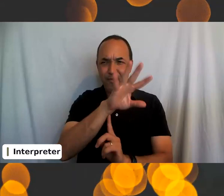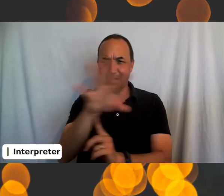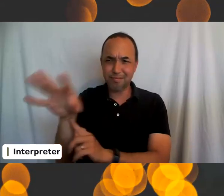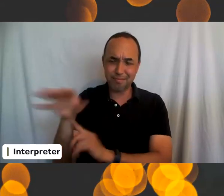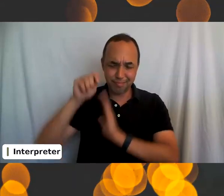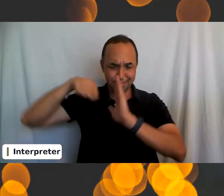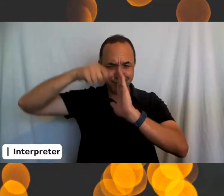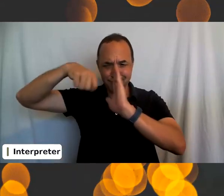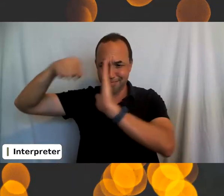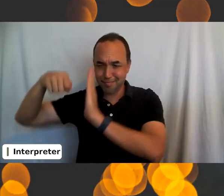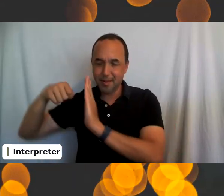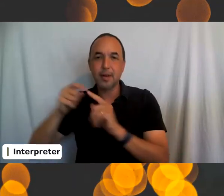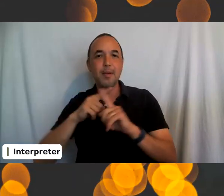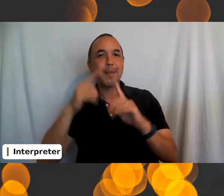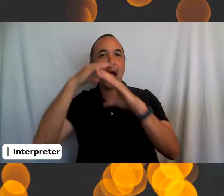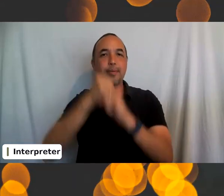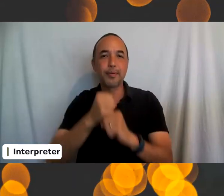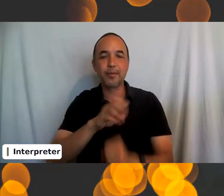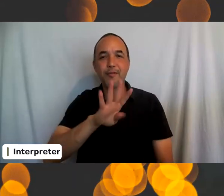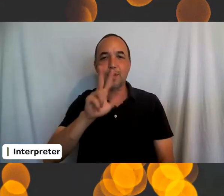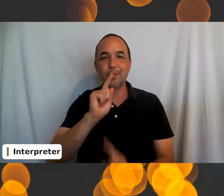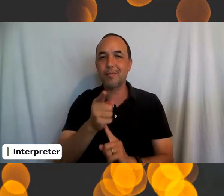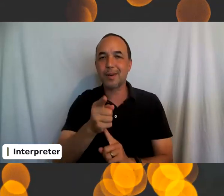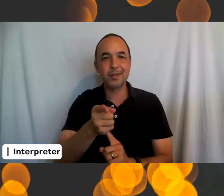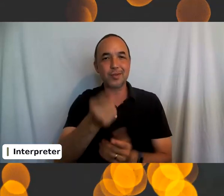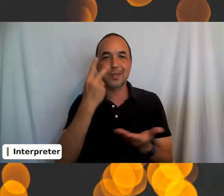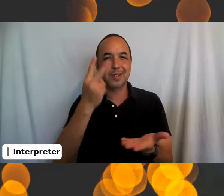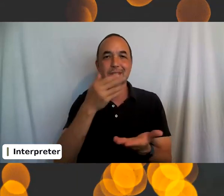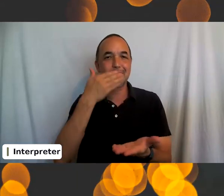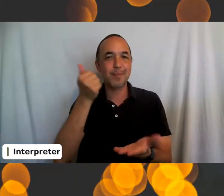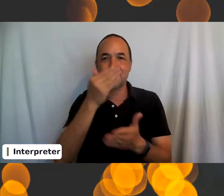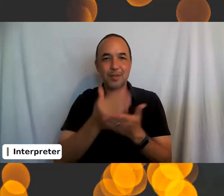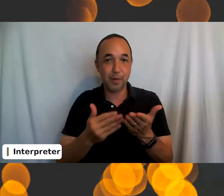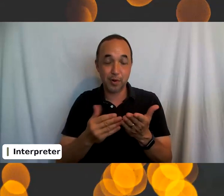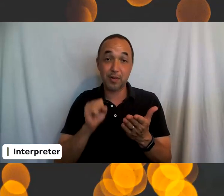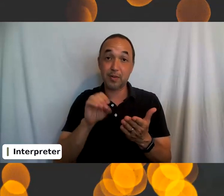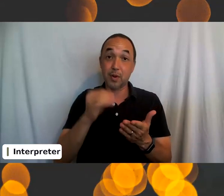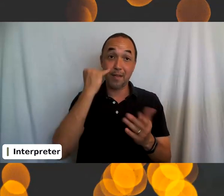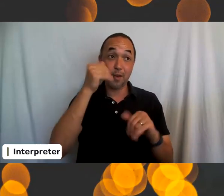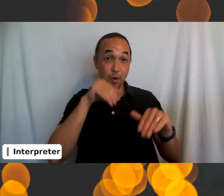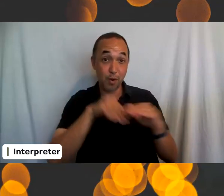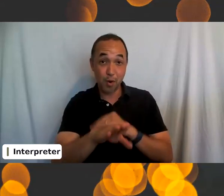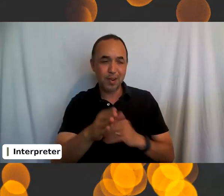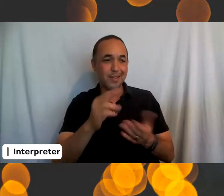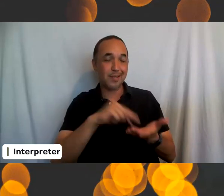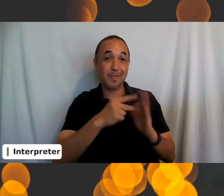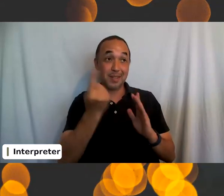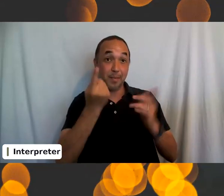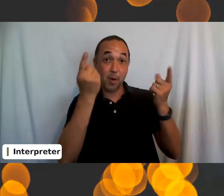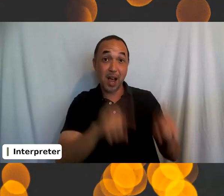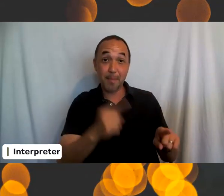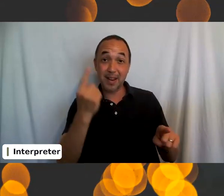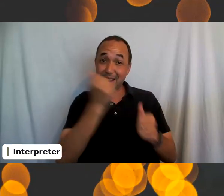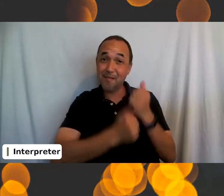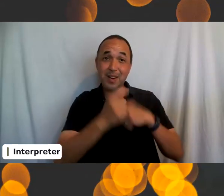best of the best. And so just remember that when you go in, you're not always going to have activity. When I first started investigating